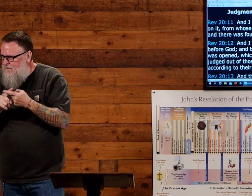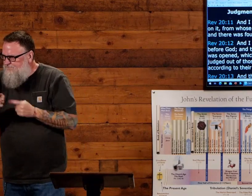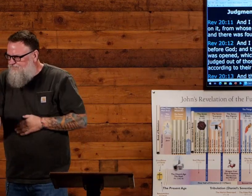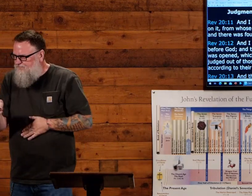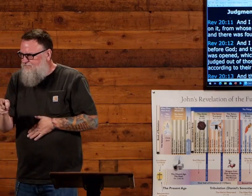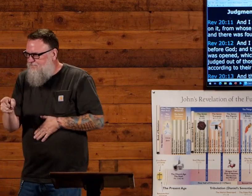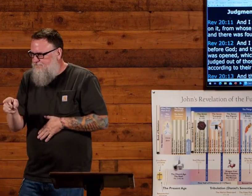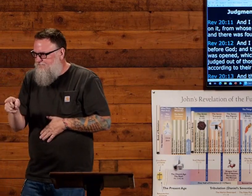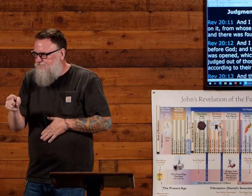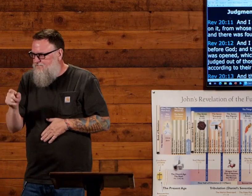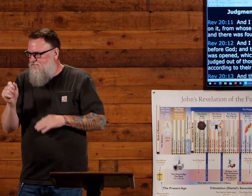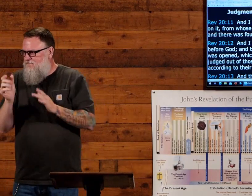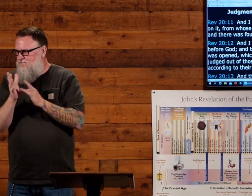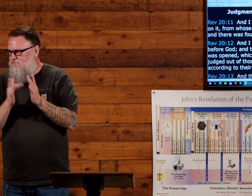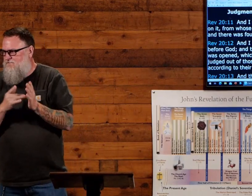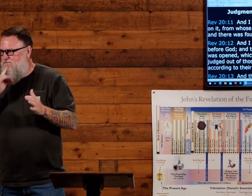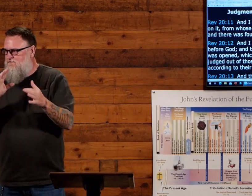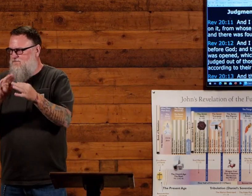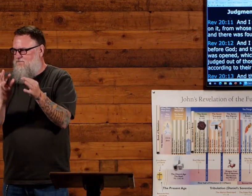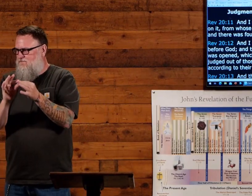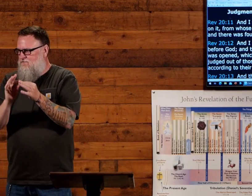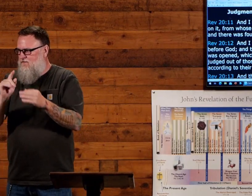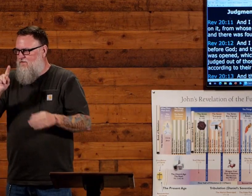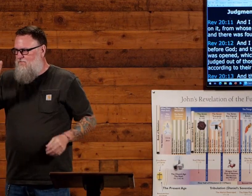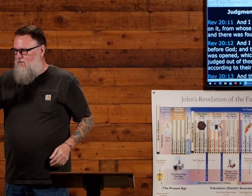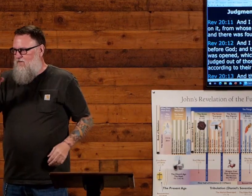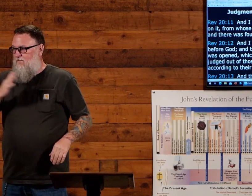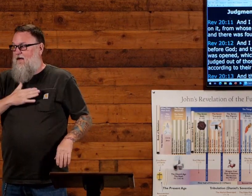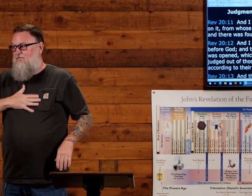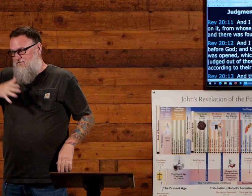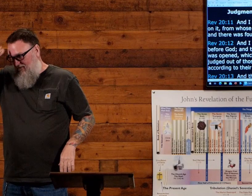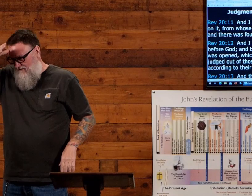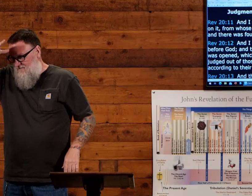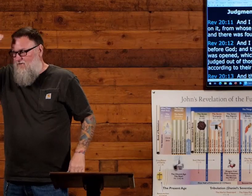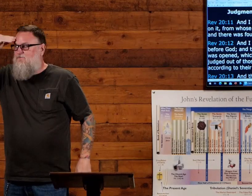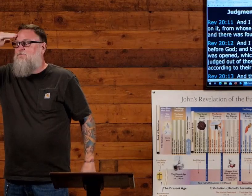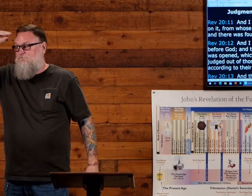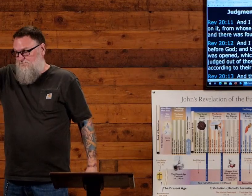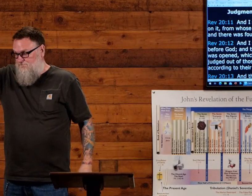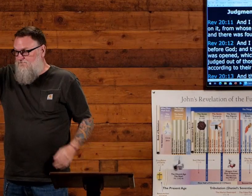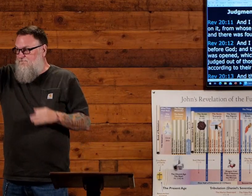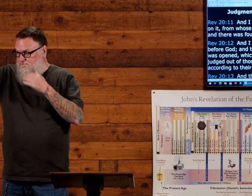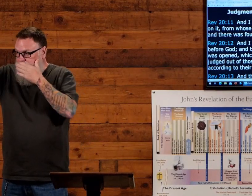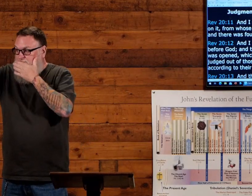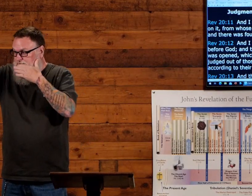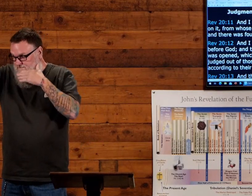They were curious about the time when, and Jesus made the comment, only my Father in heaven knows.